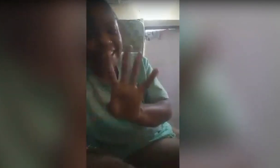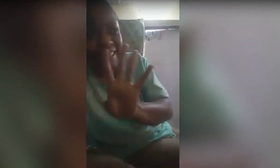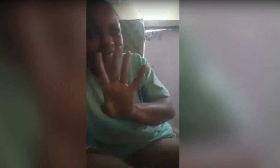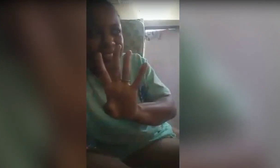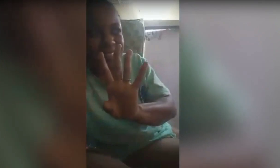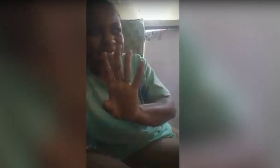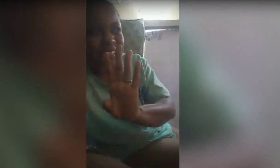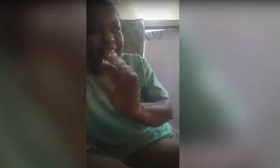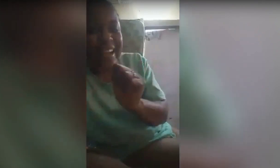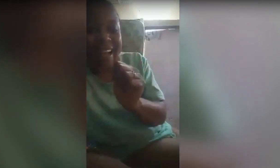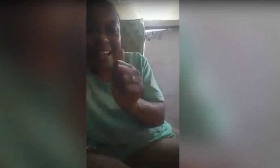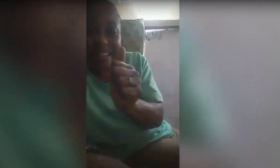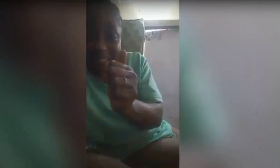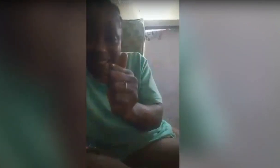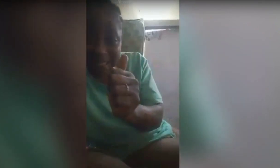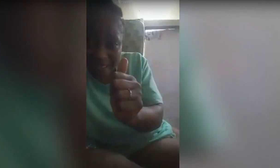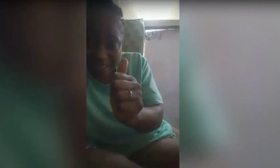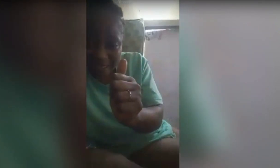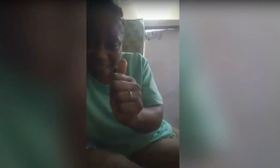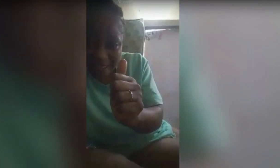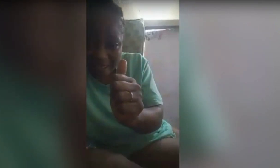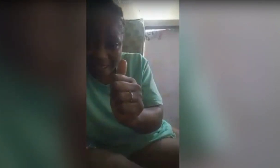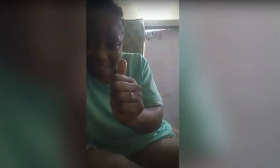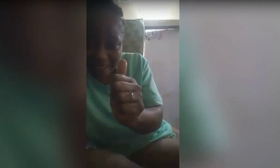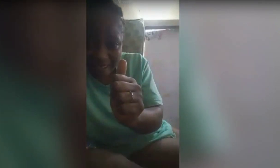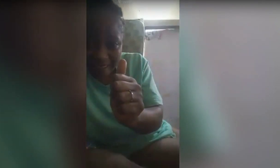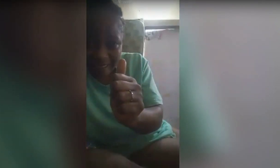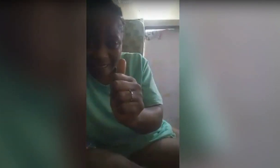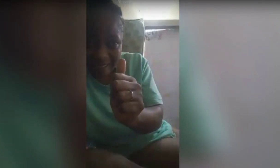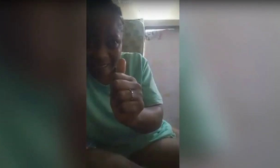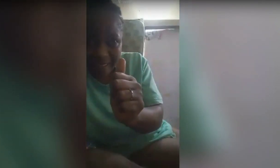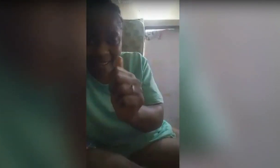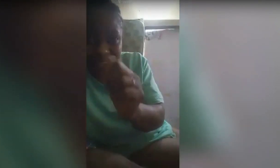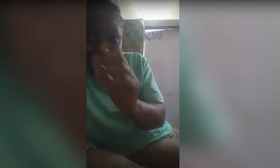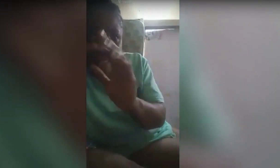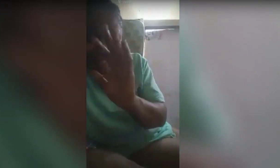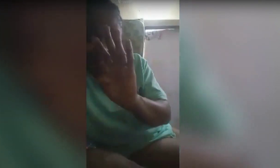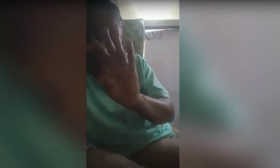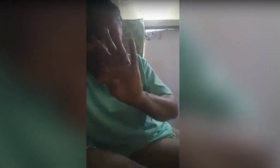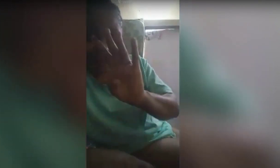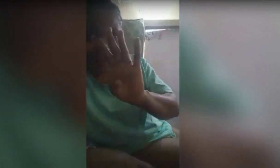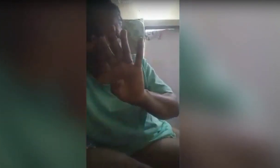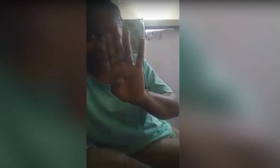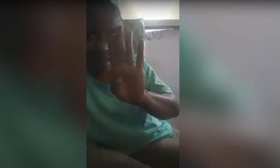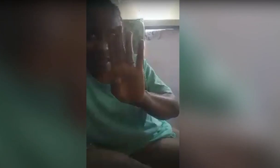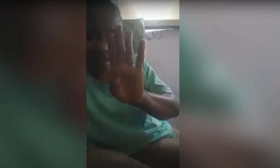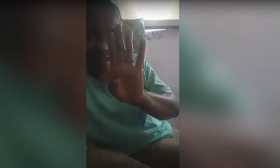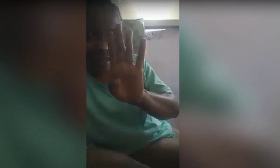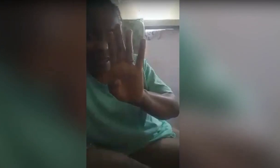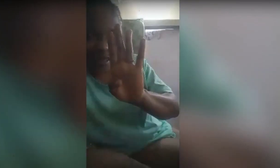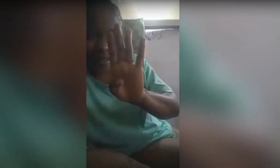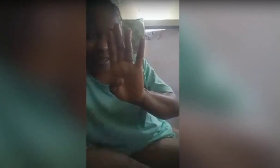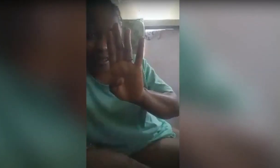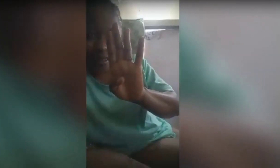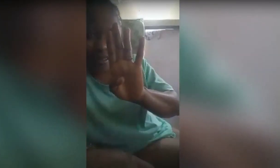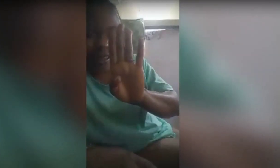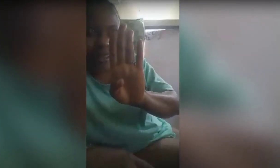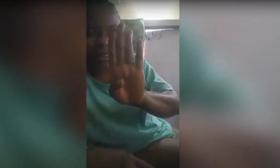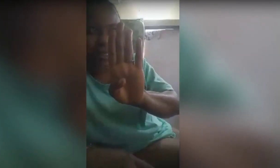A. Okay. This is B. Okay. This is B. This is